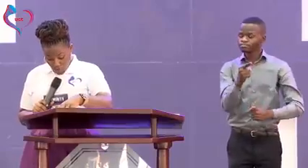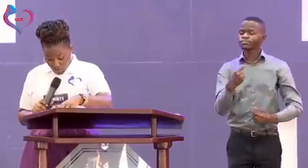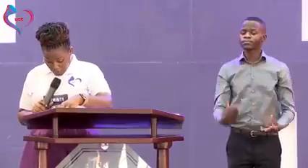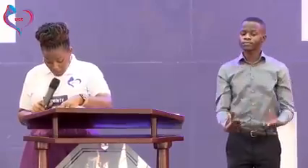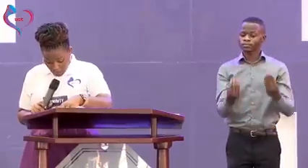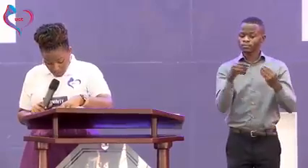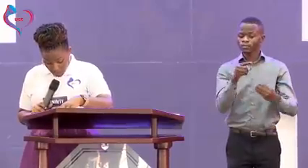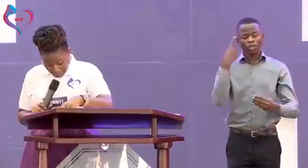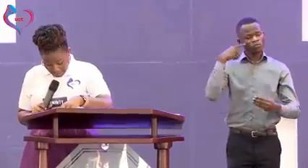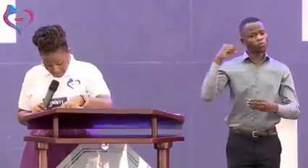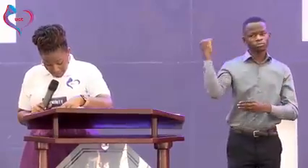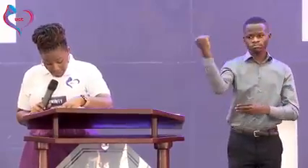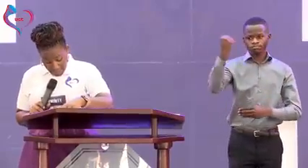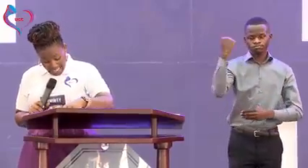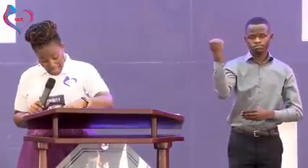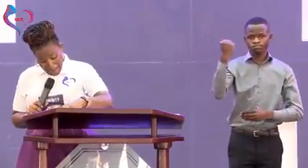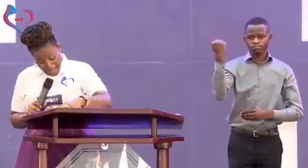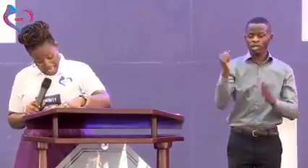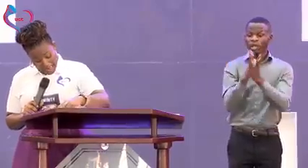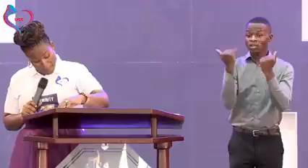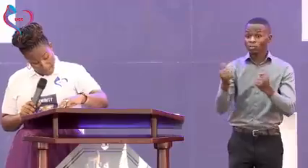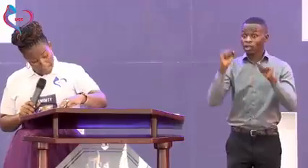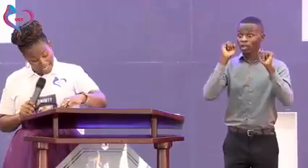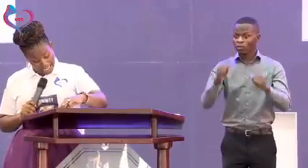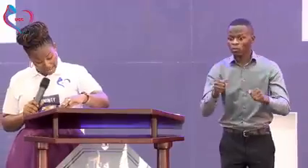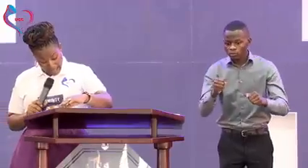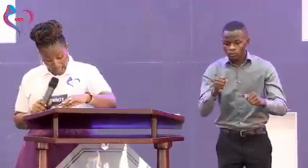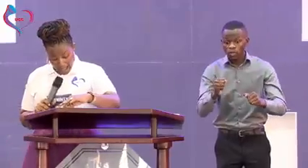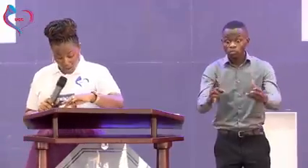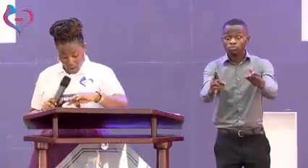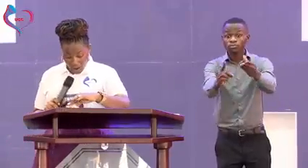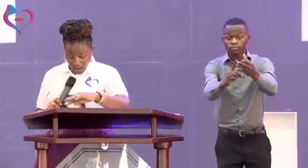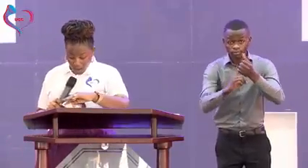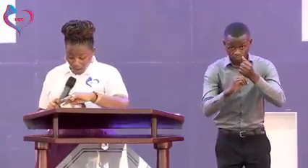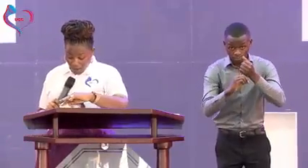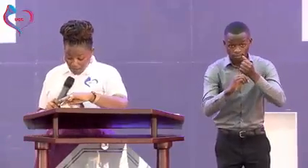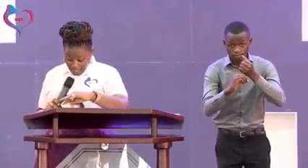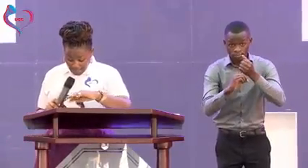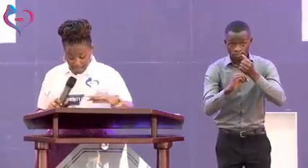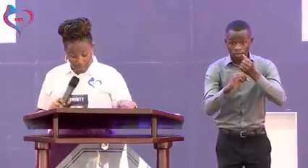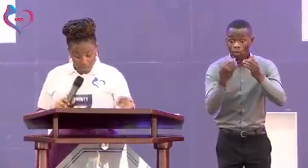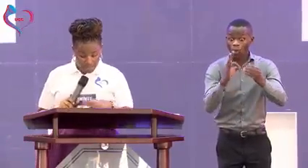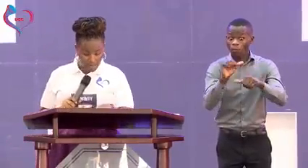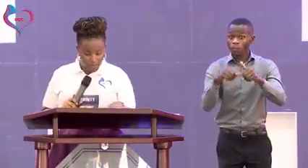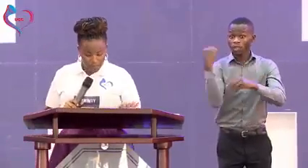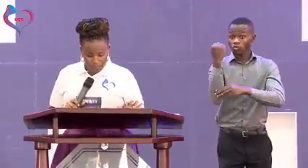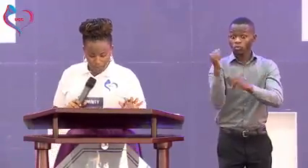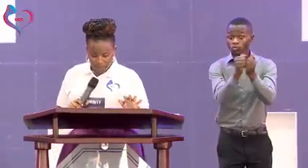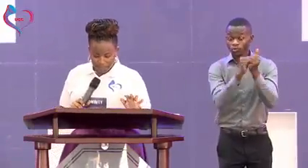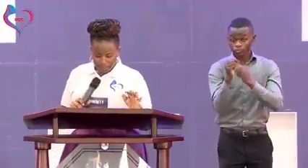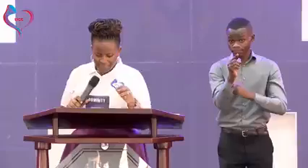do for the gospel's sake, that I may be partaker of it with